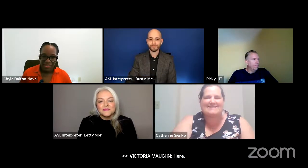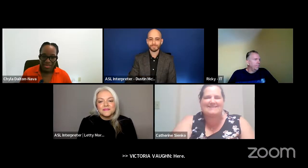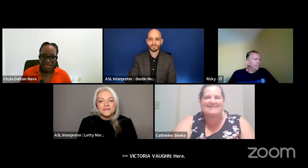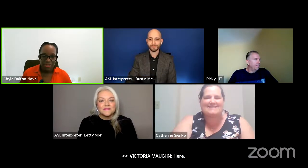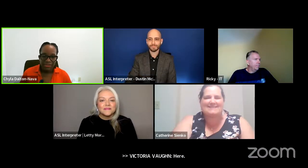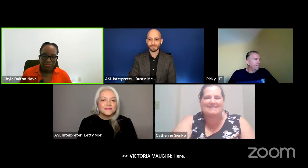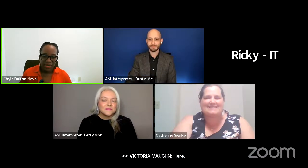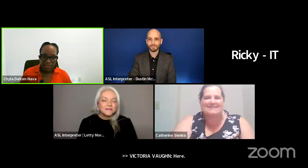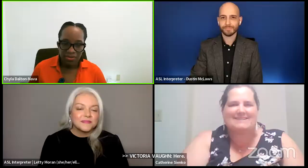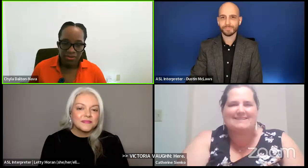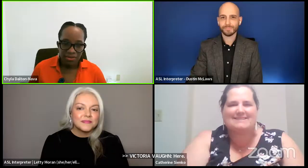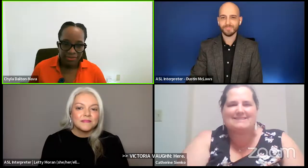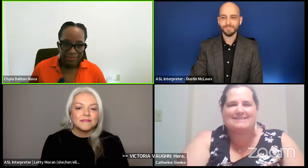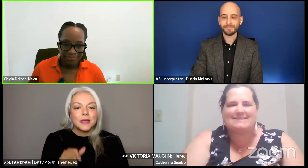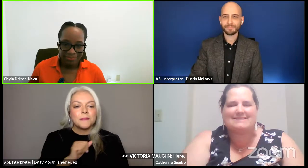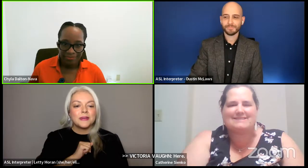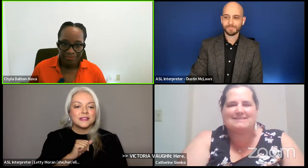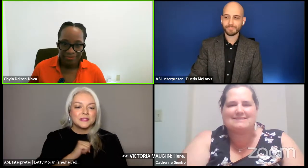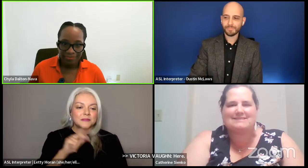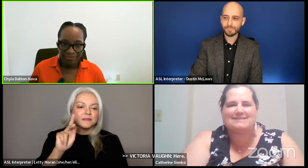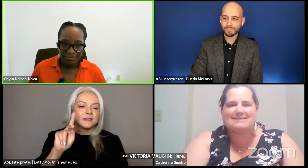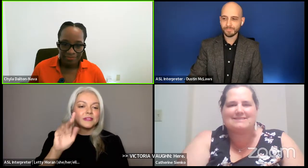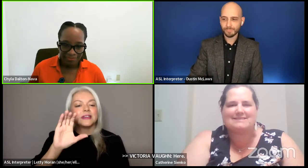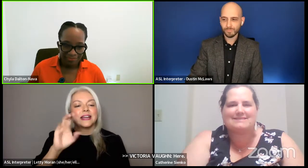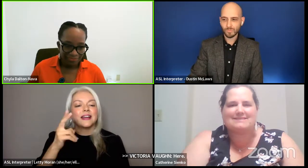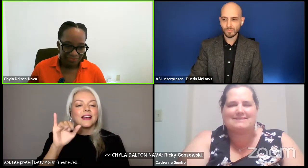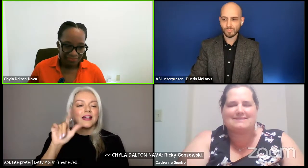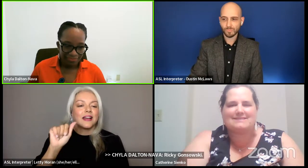Here. And myself, Kyla Dalton Nava.